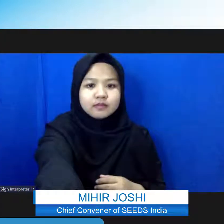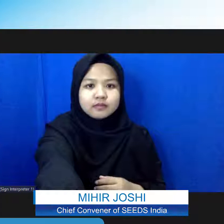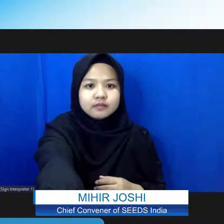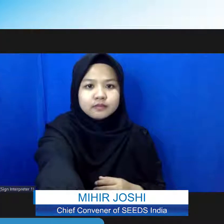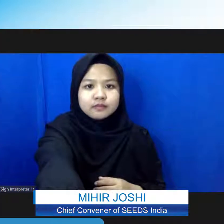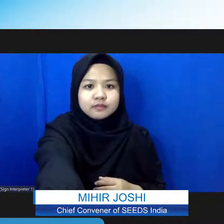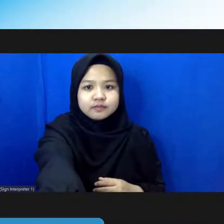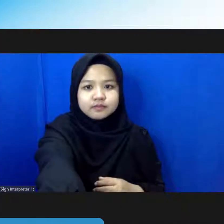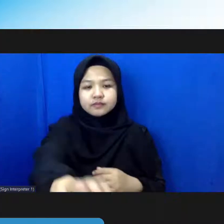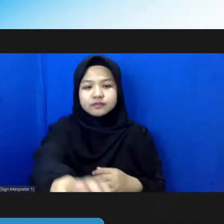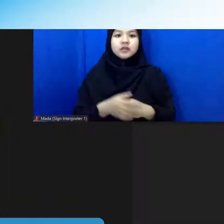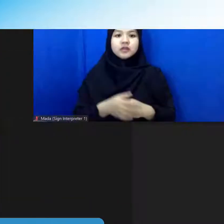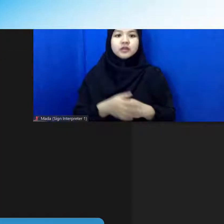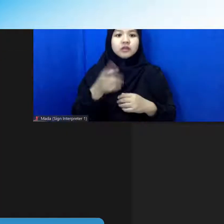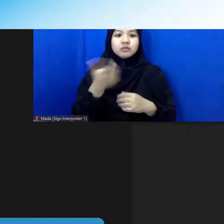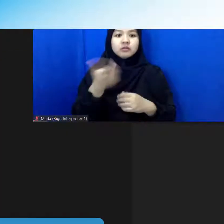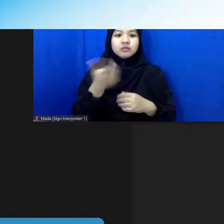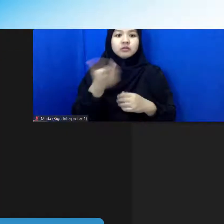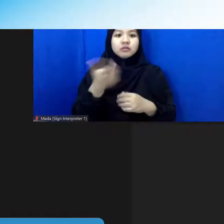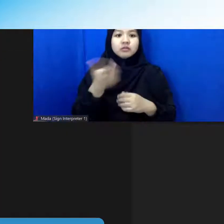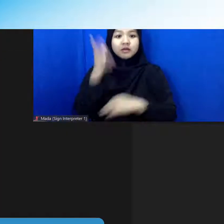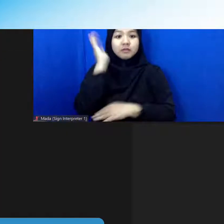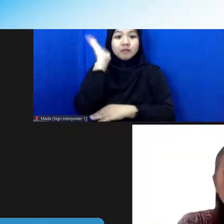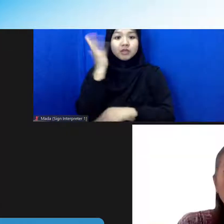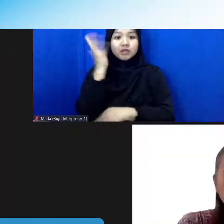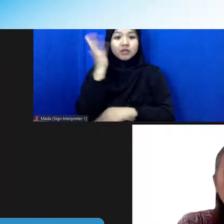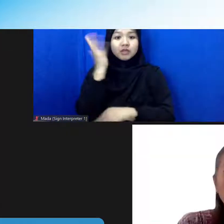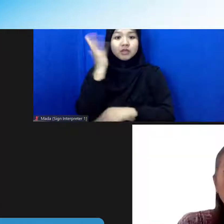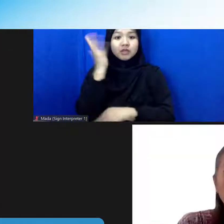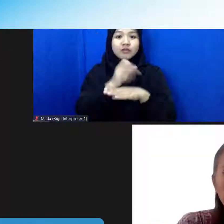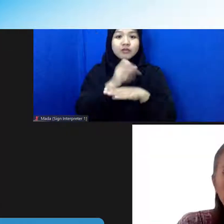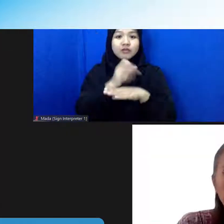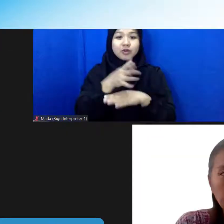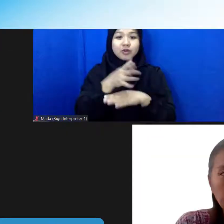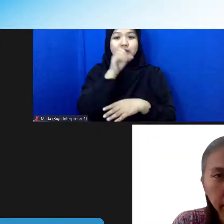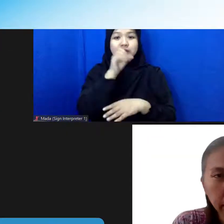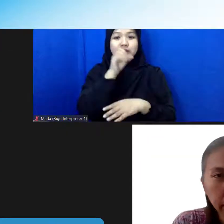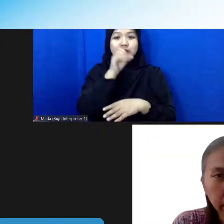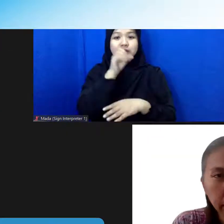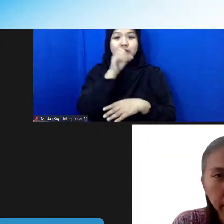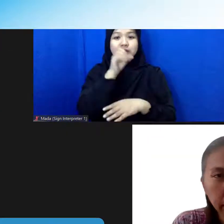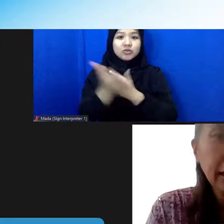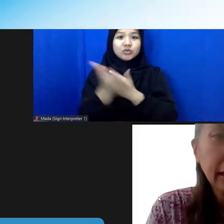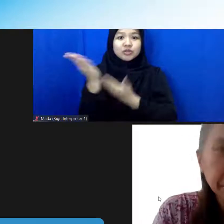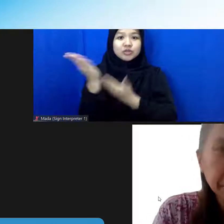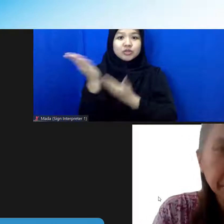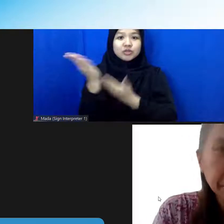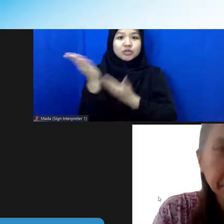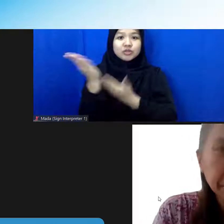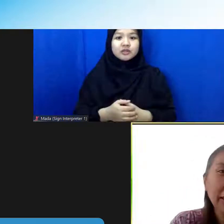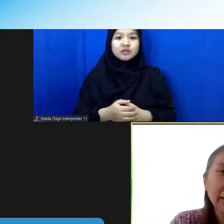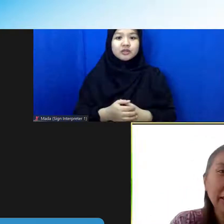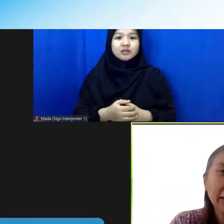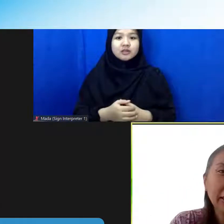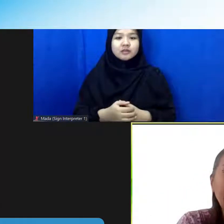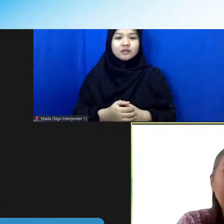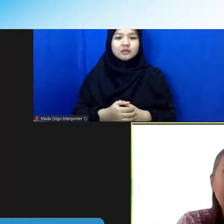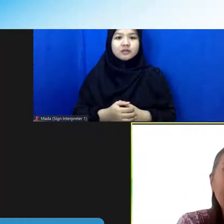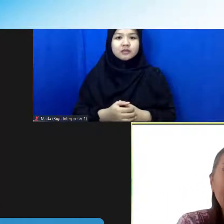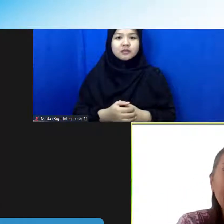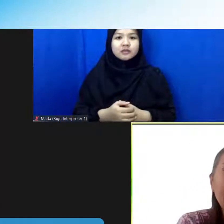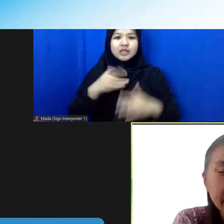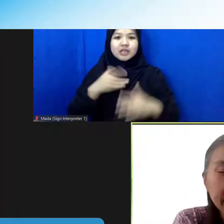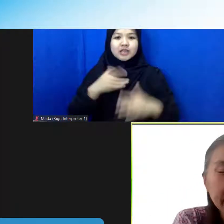to panelists if you want to maybe turn your videos on and raise so we can, yeah. Maybe I can start,